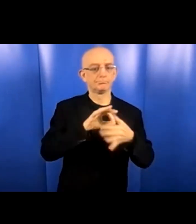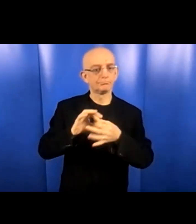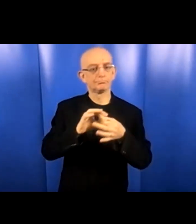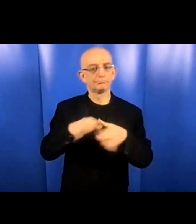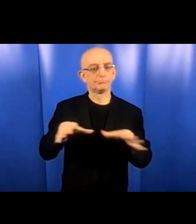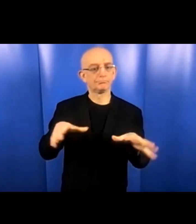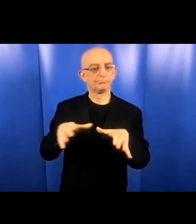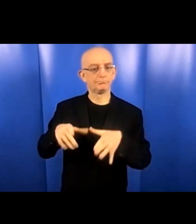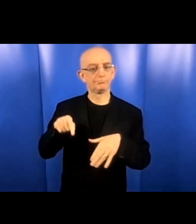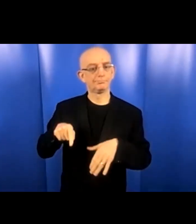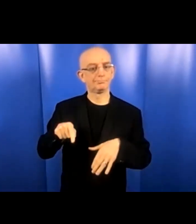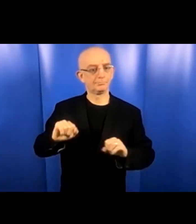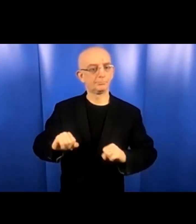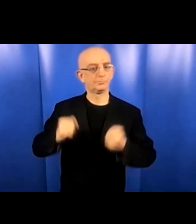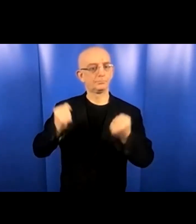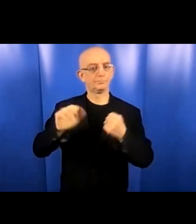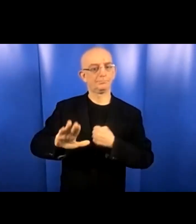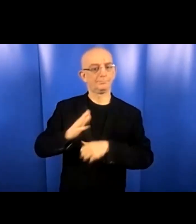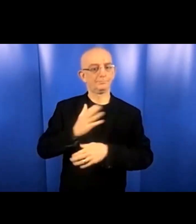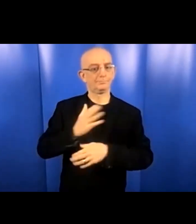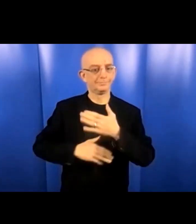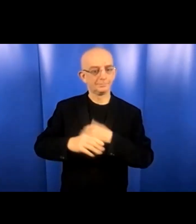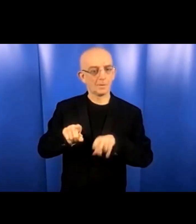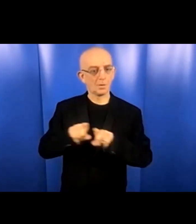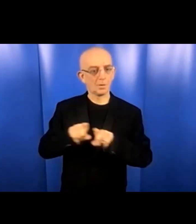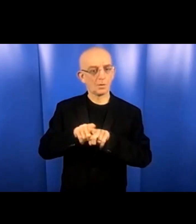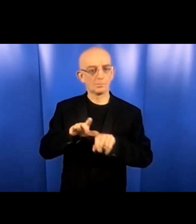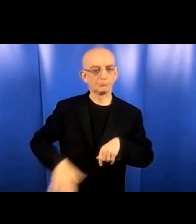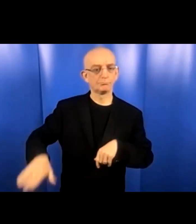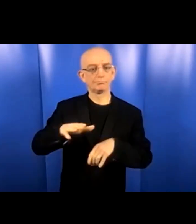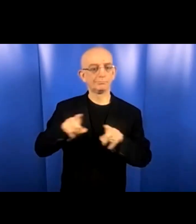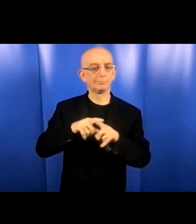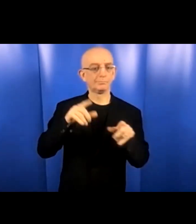marginalized and CSOs movement. This is what I wanted to add. Thank you.